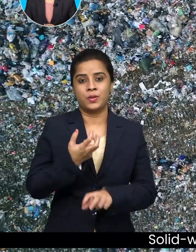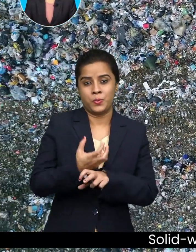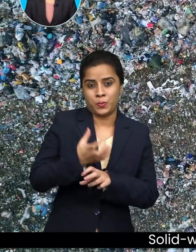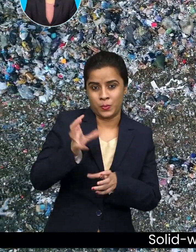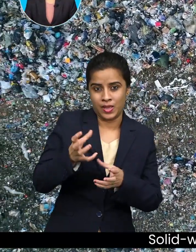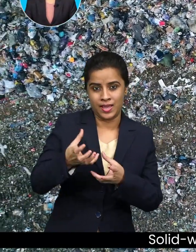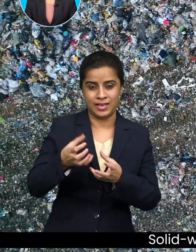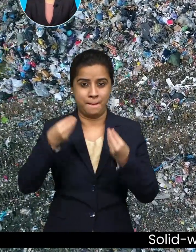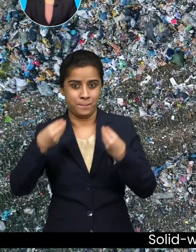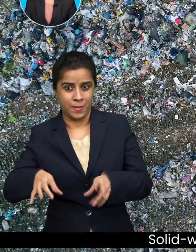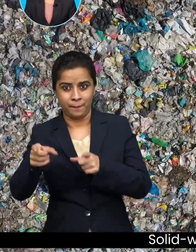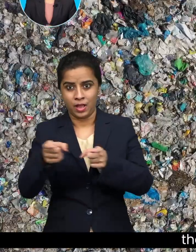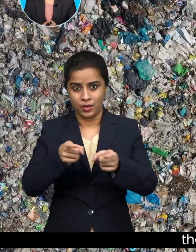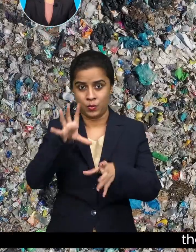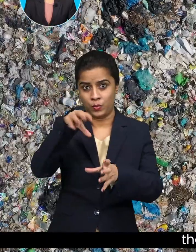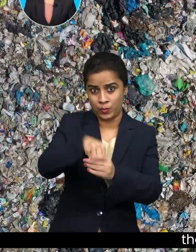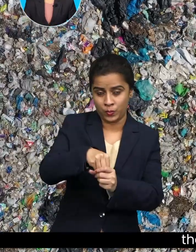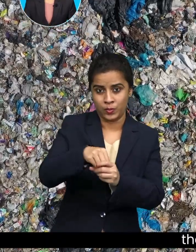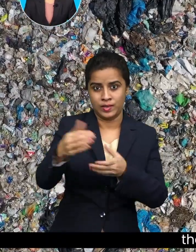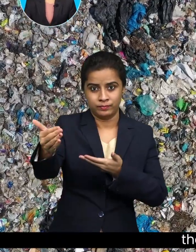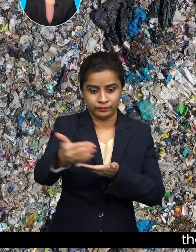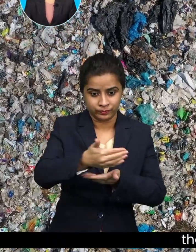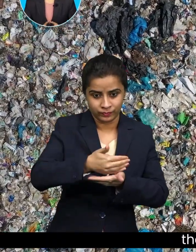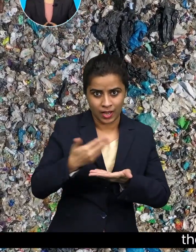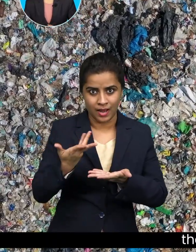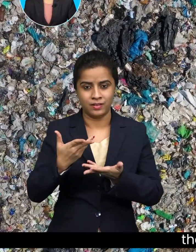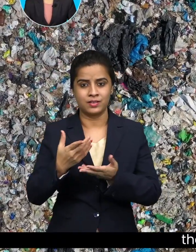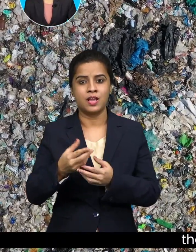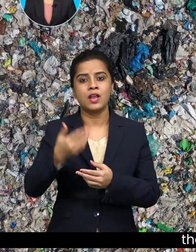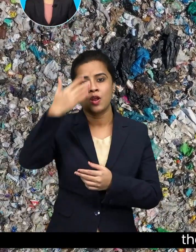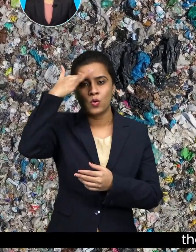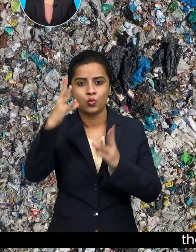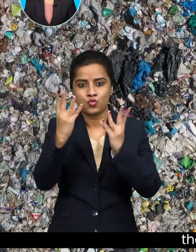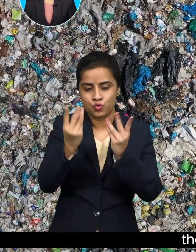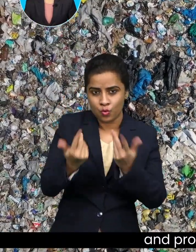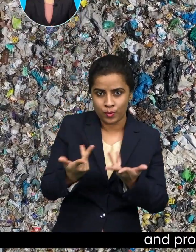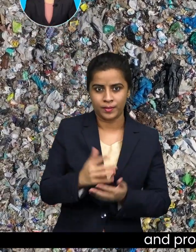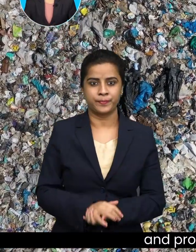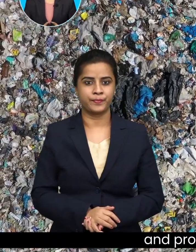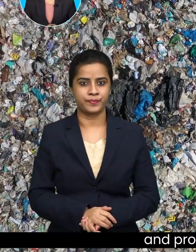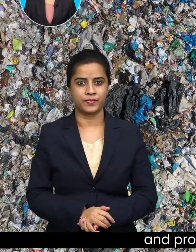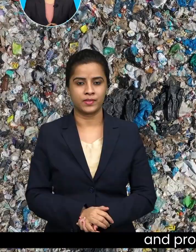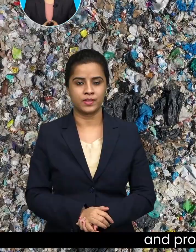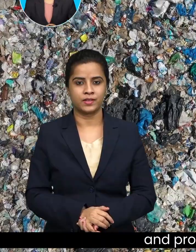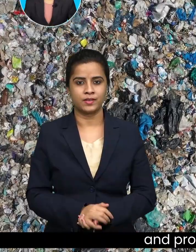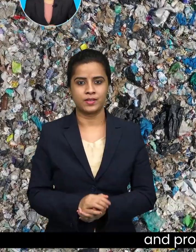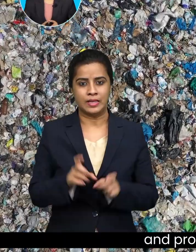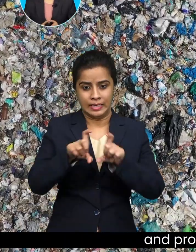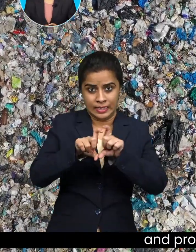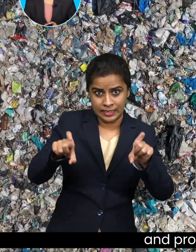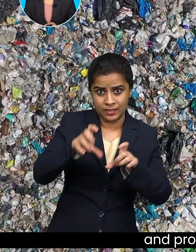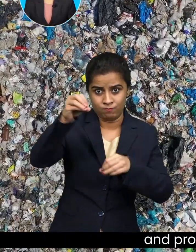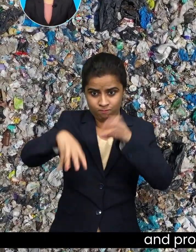Solid waste management involves the collection, treatment and proper disposal